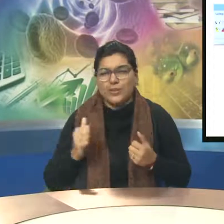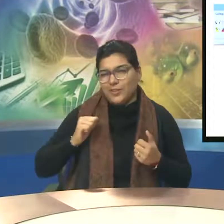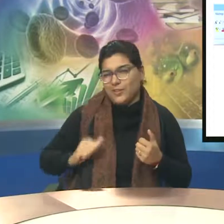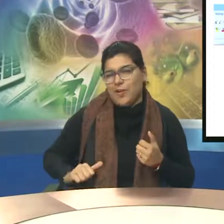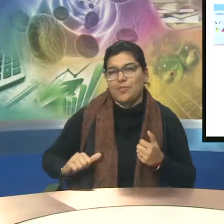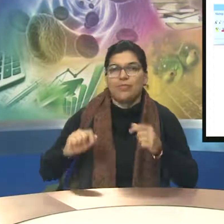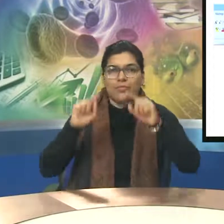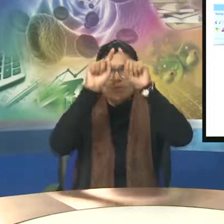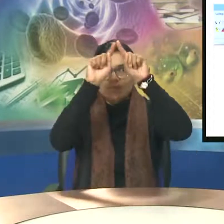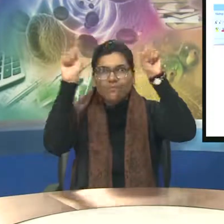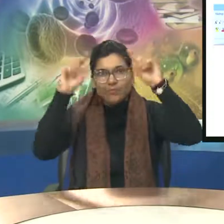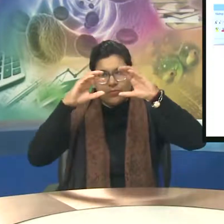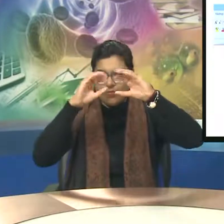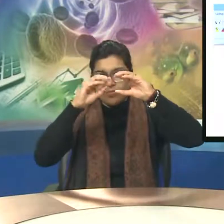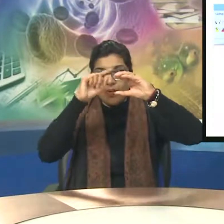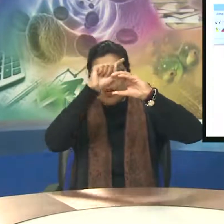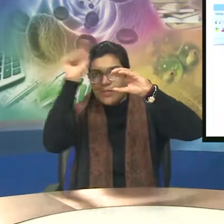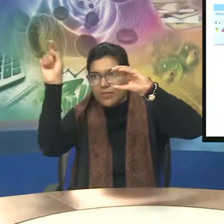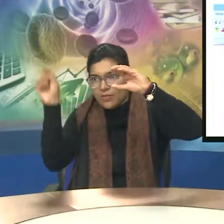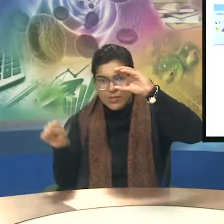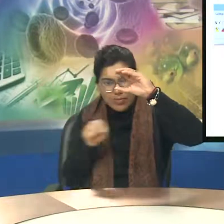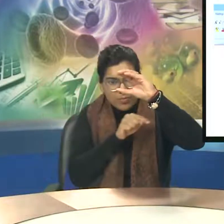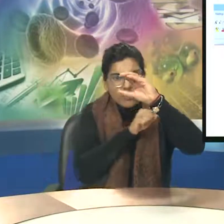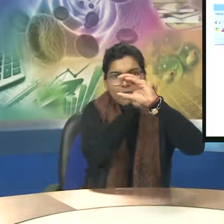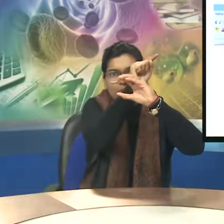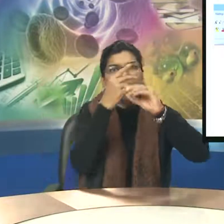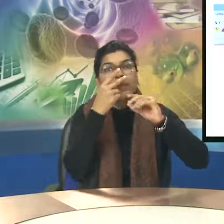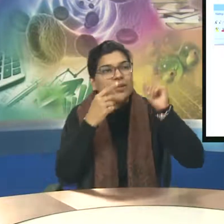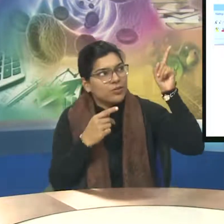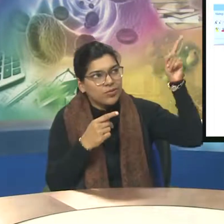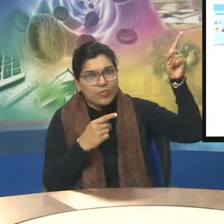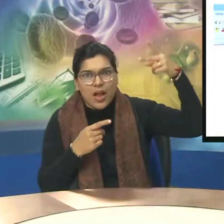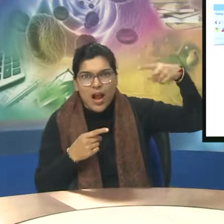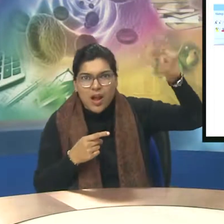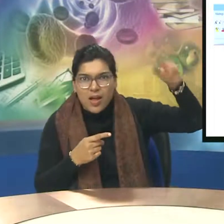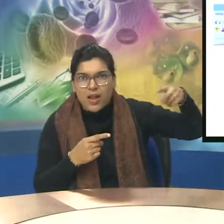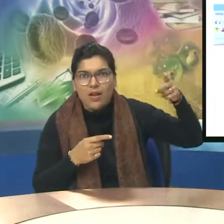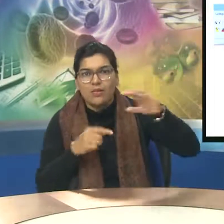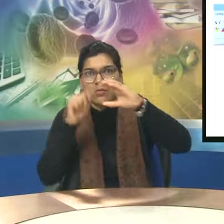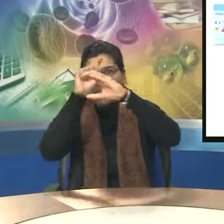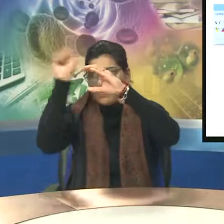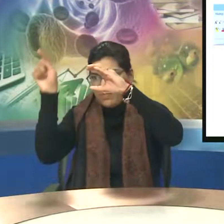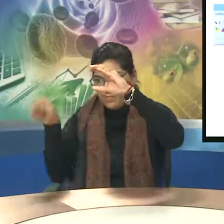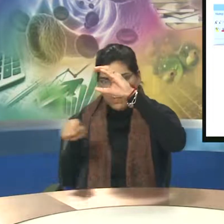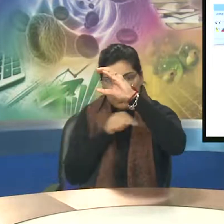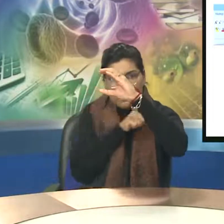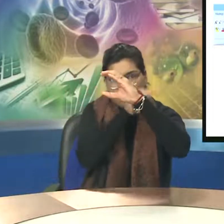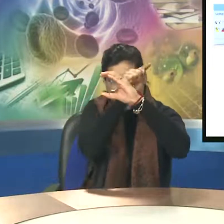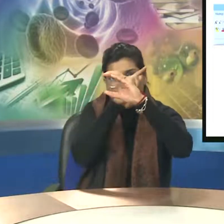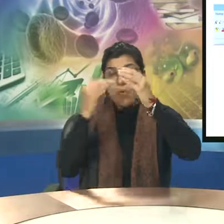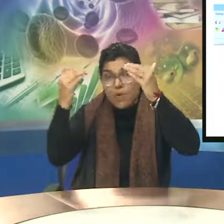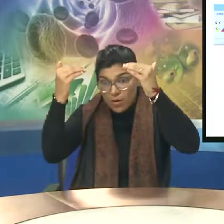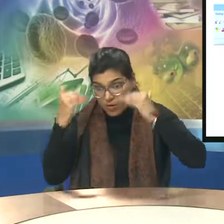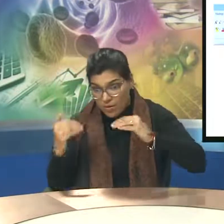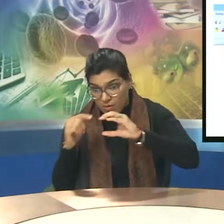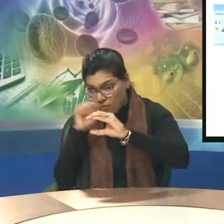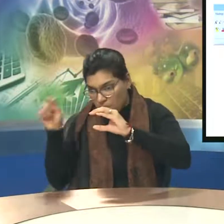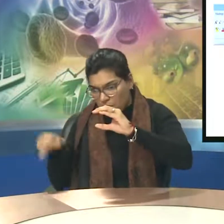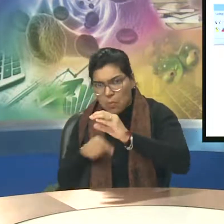What does it mean by border and shading?